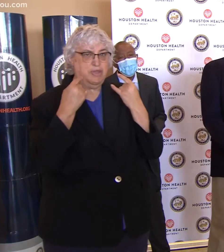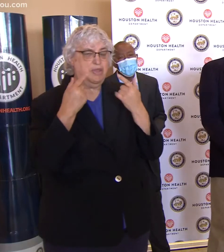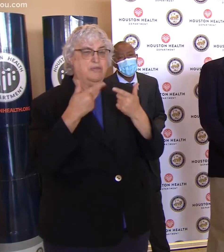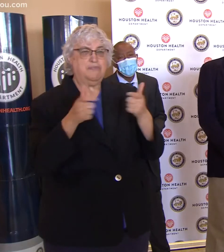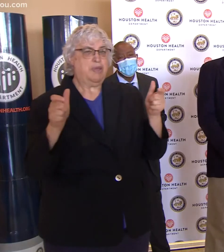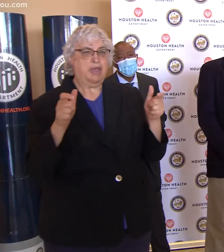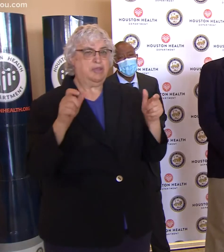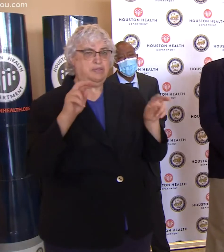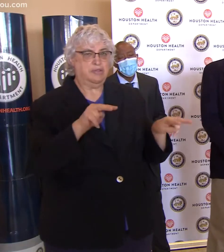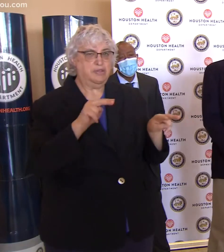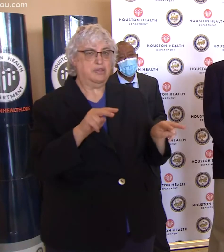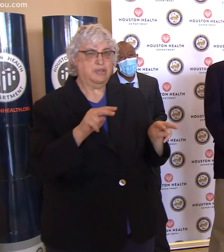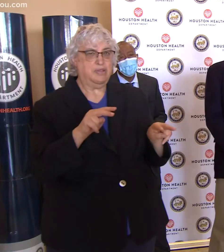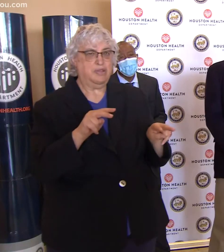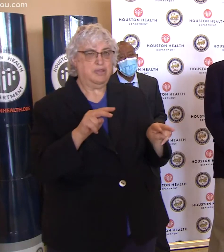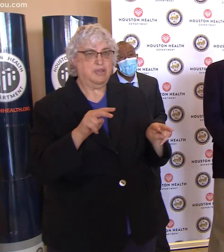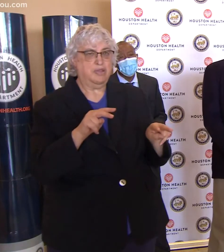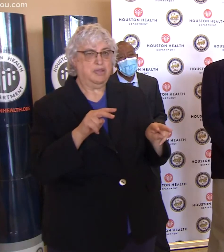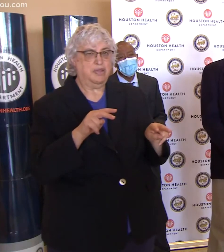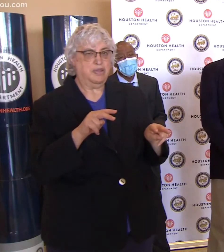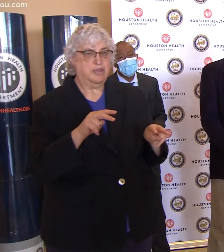monitoring and evaluation of the